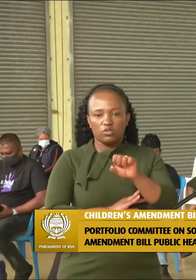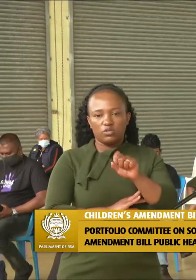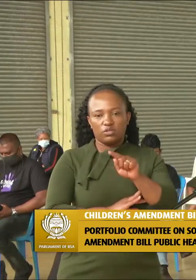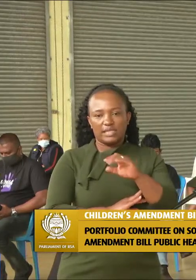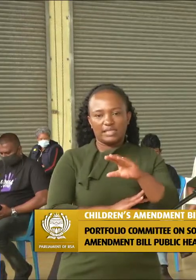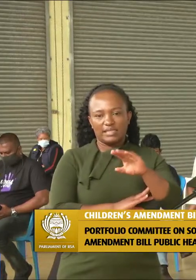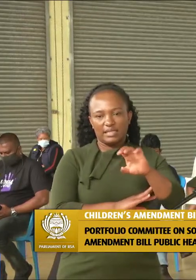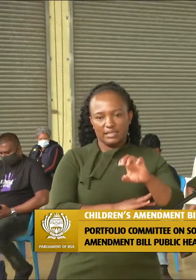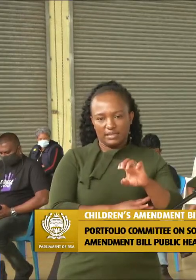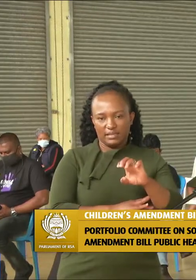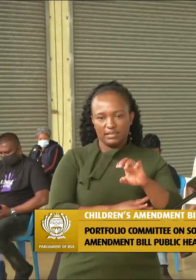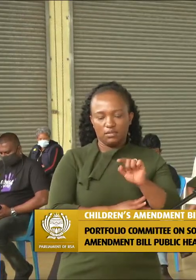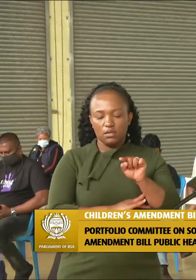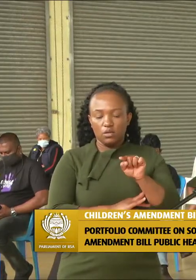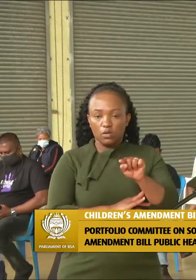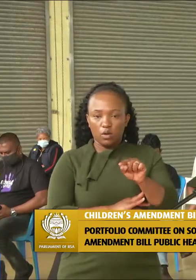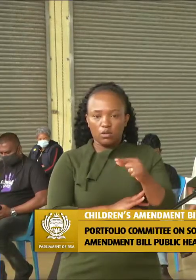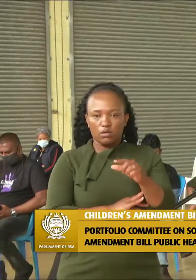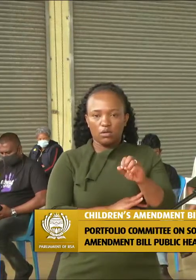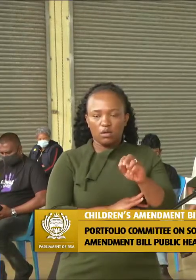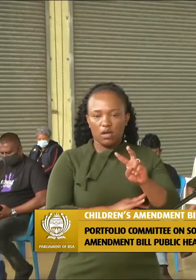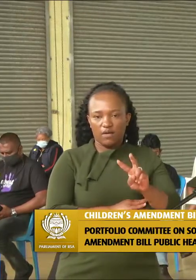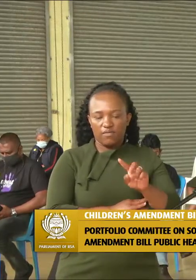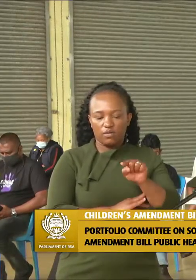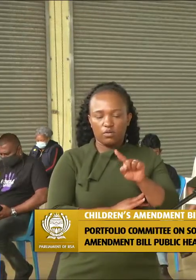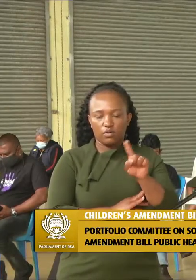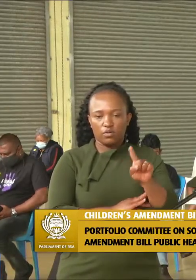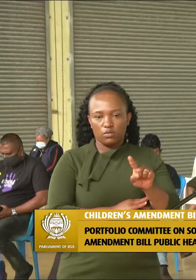at justice dot gov dot za.